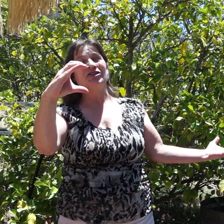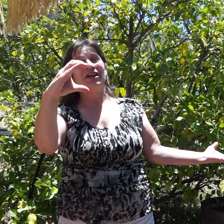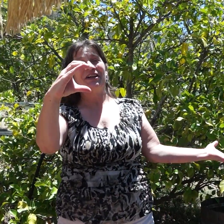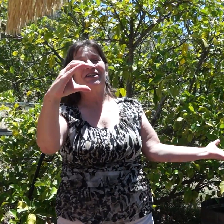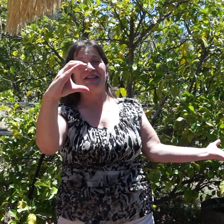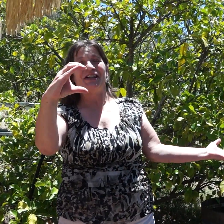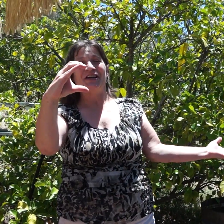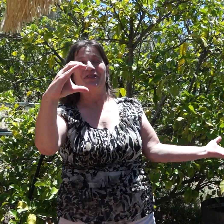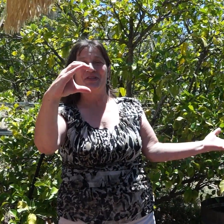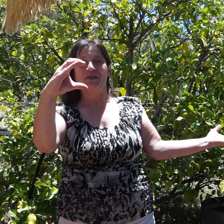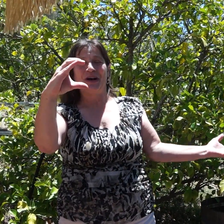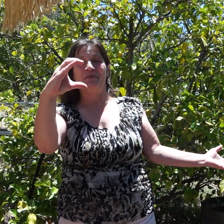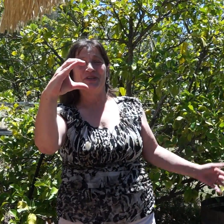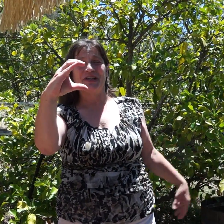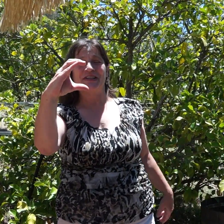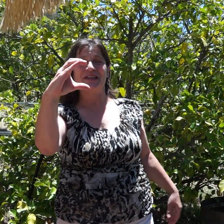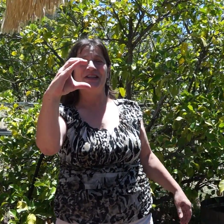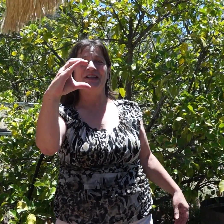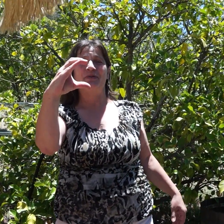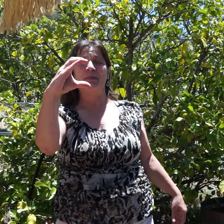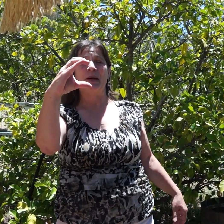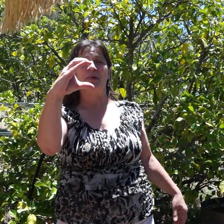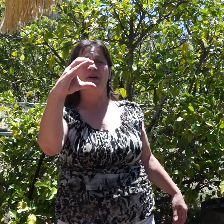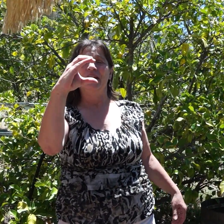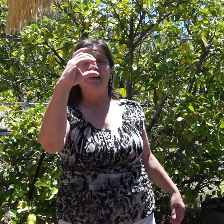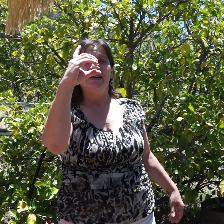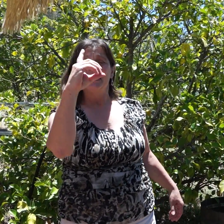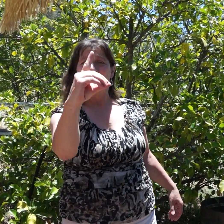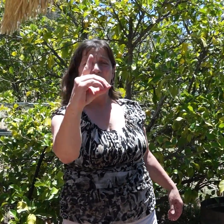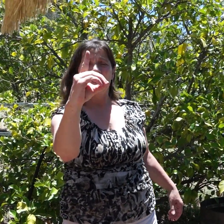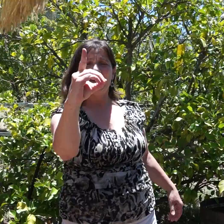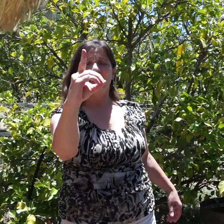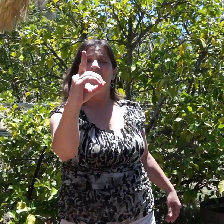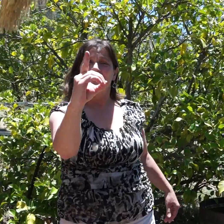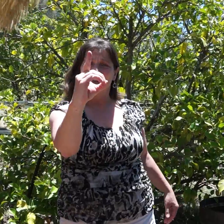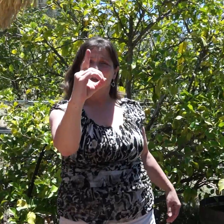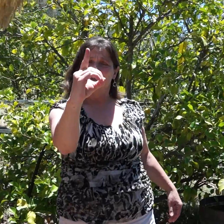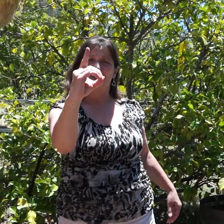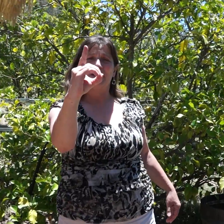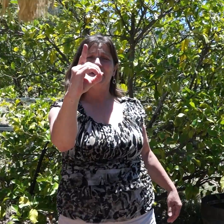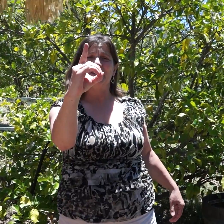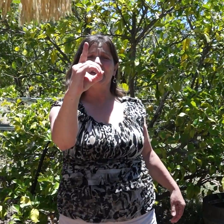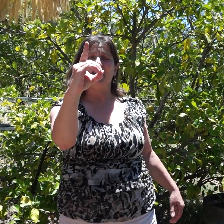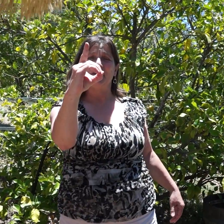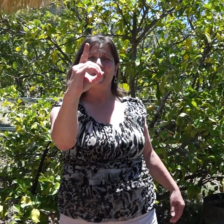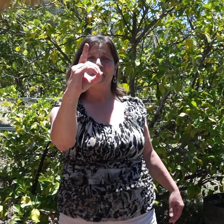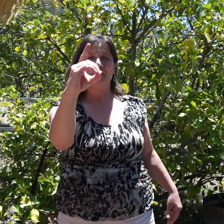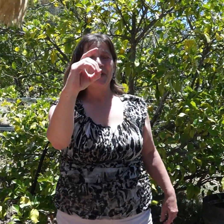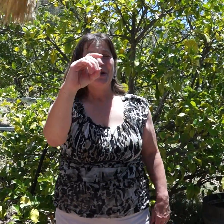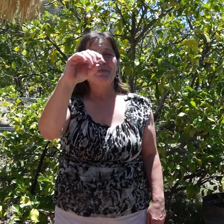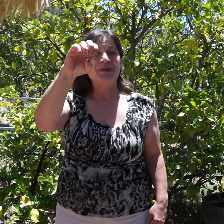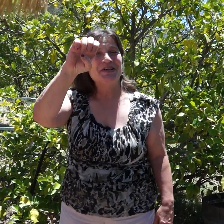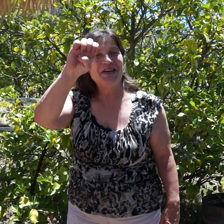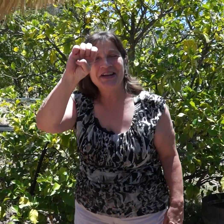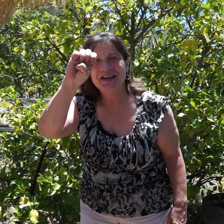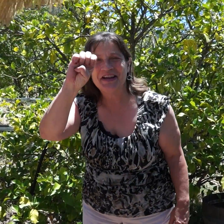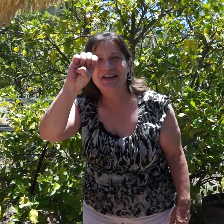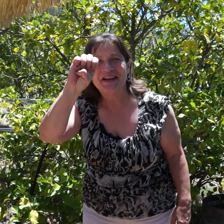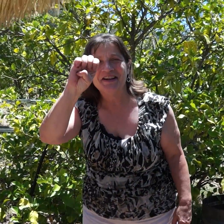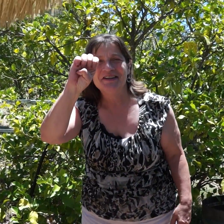like a C, so that one's nice and easy to remember. Same with D. It looks like a D. But E